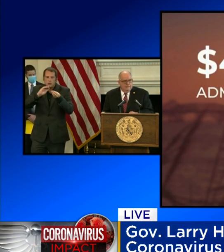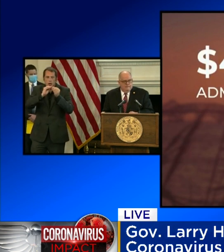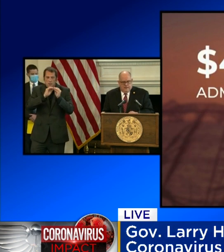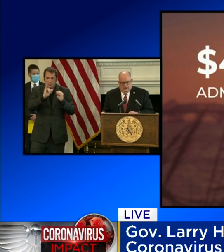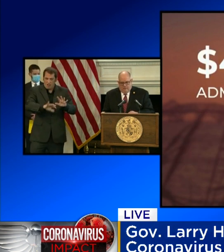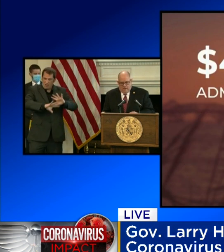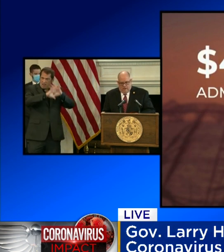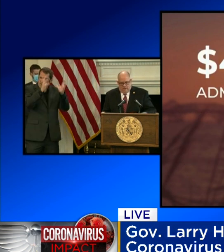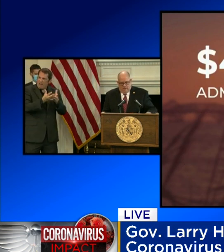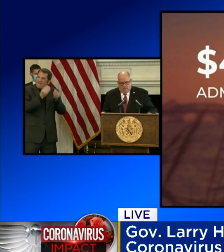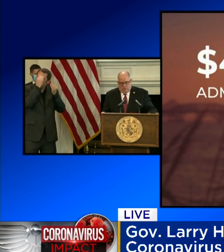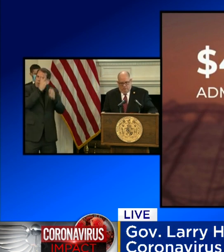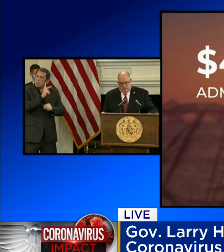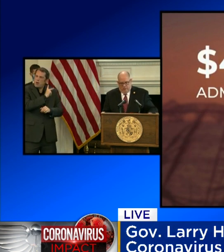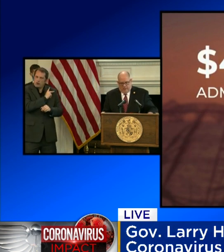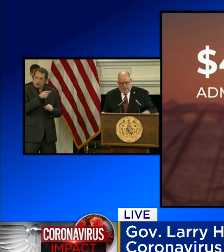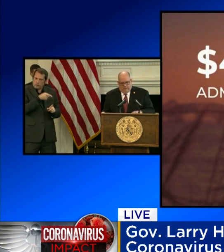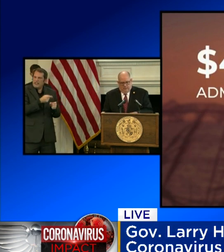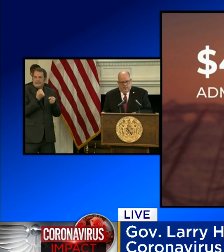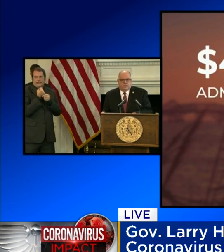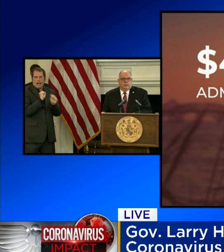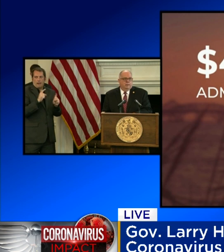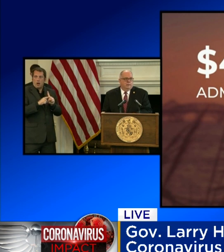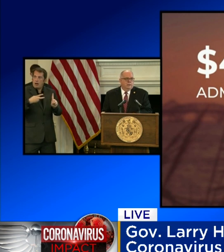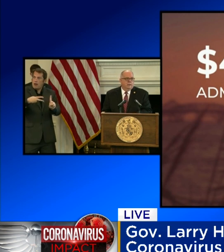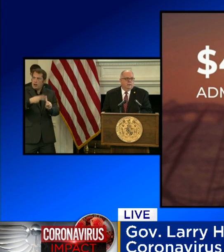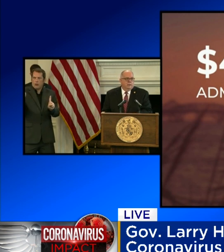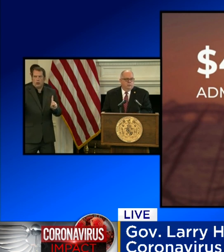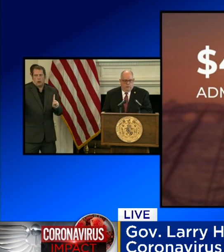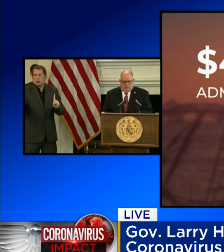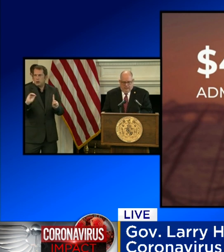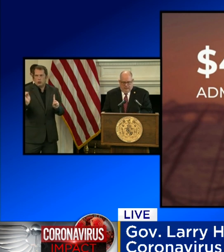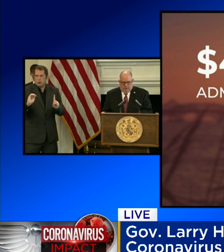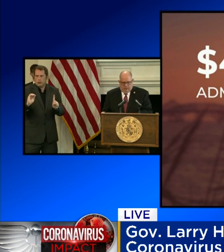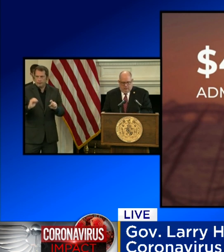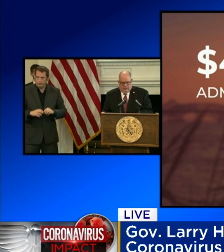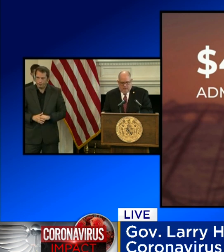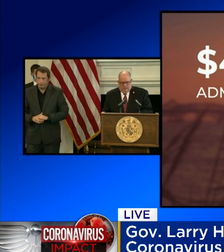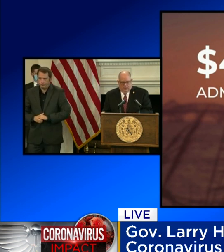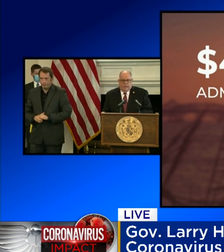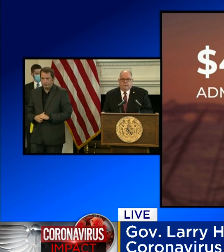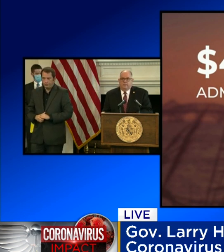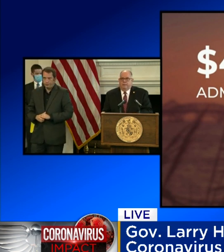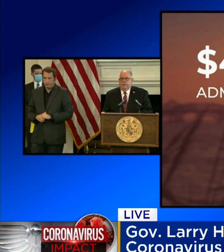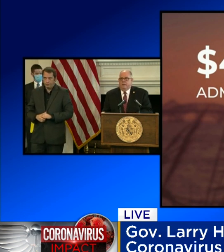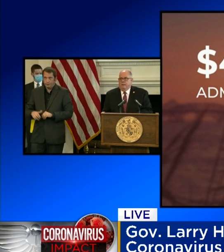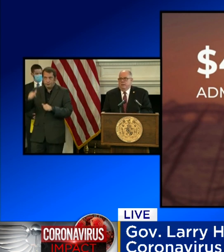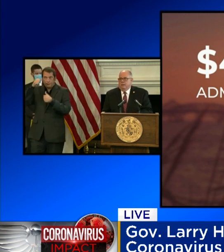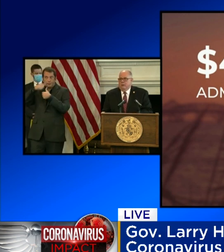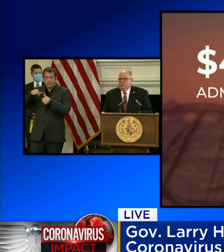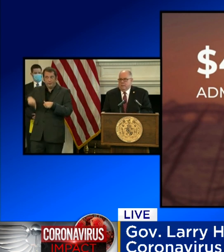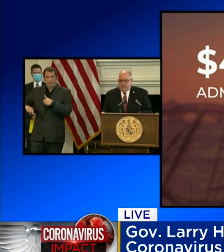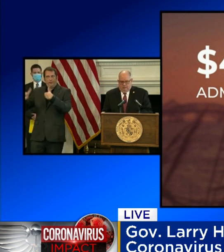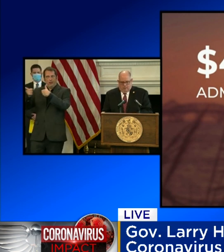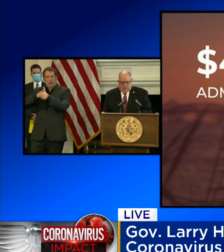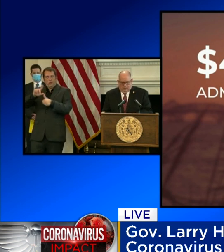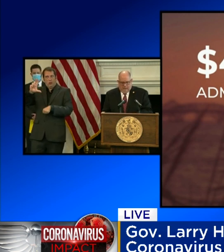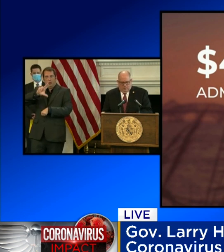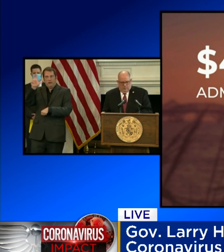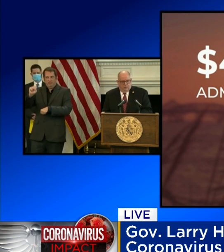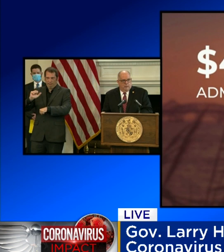Maryland was the first state in the nation to establish a comprehensive website with the capabilities